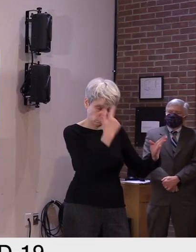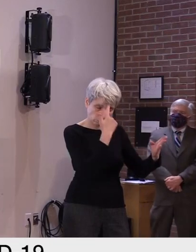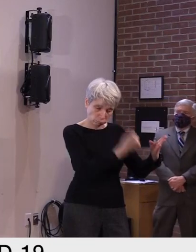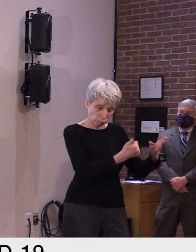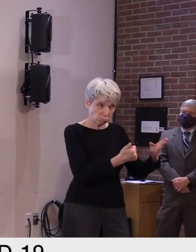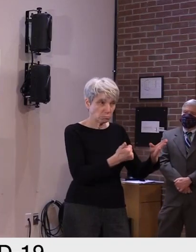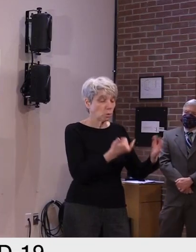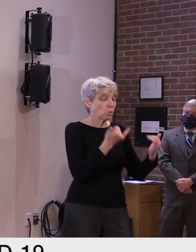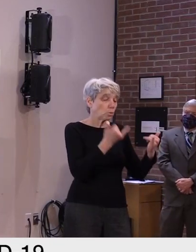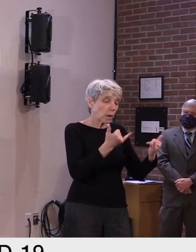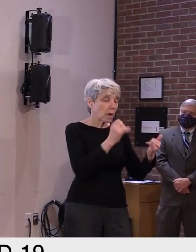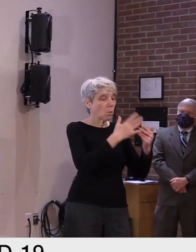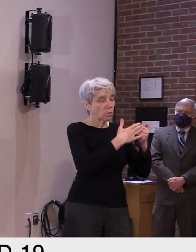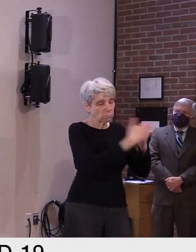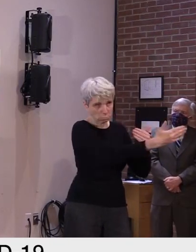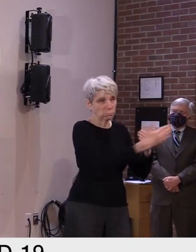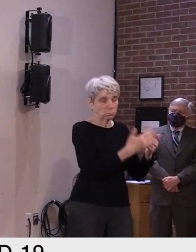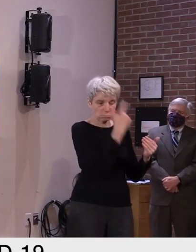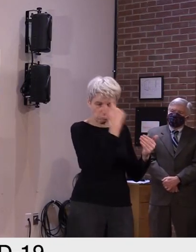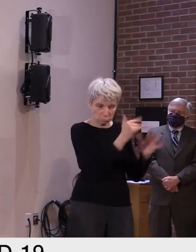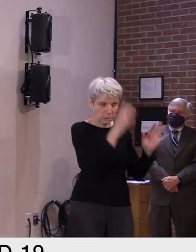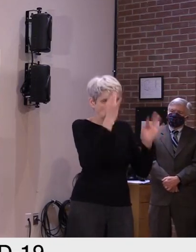Moving on from that,